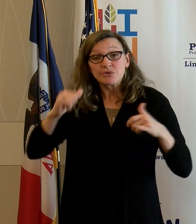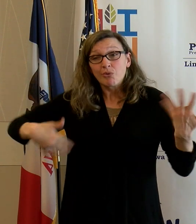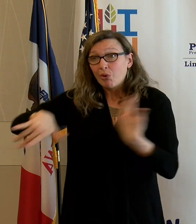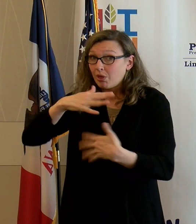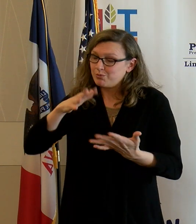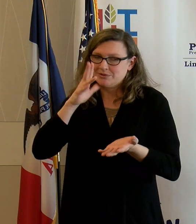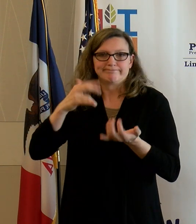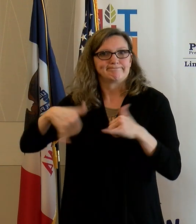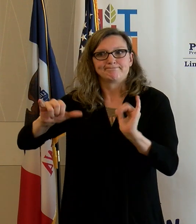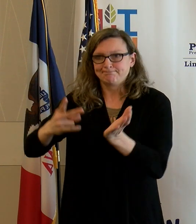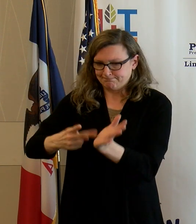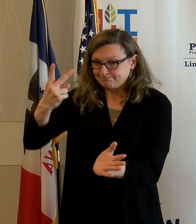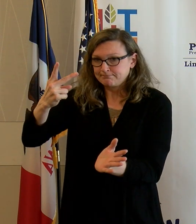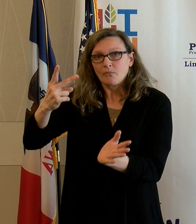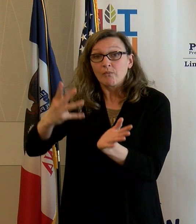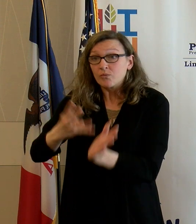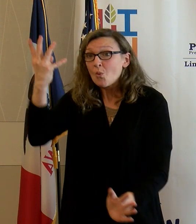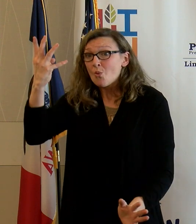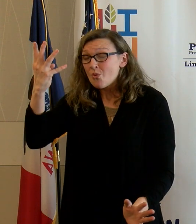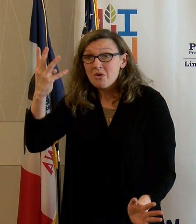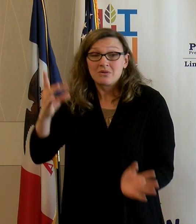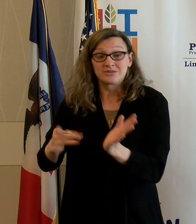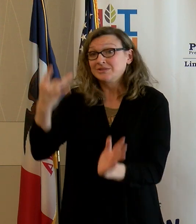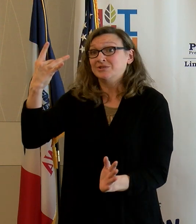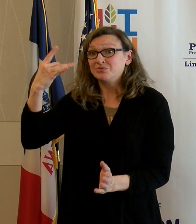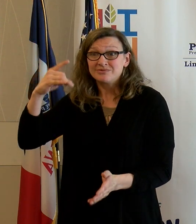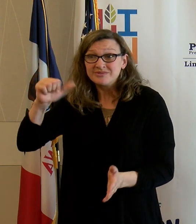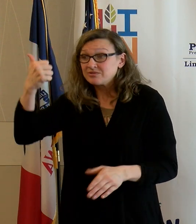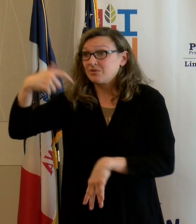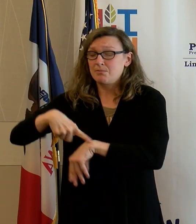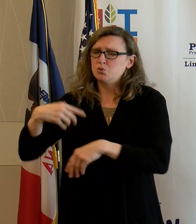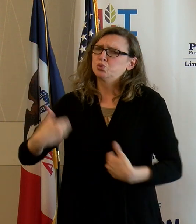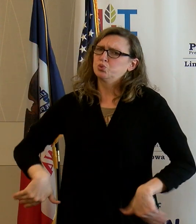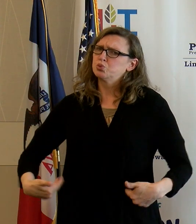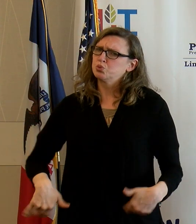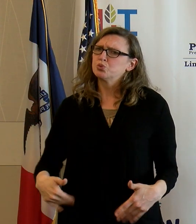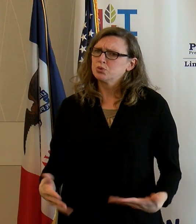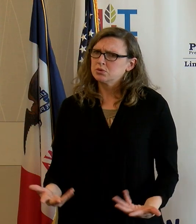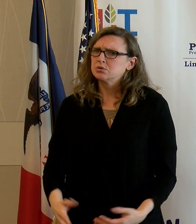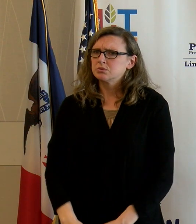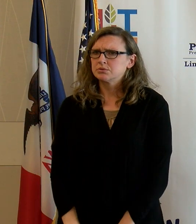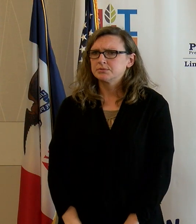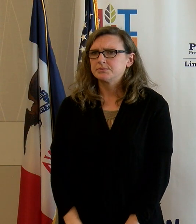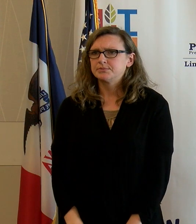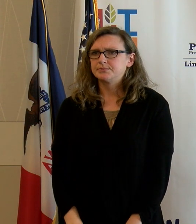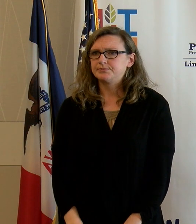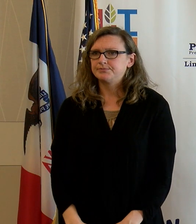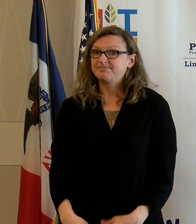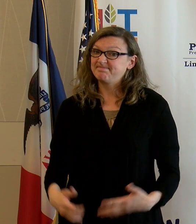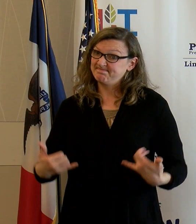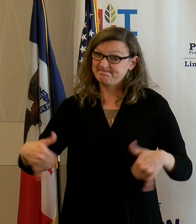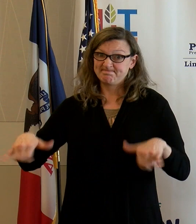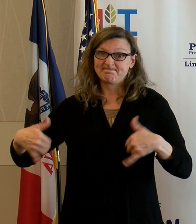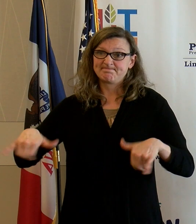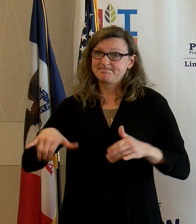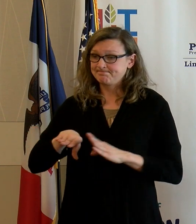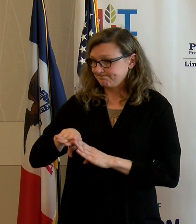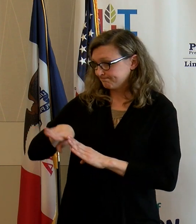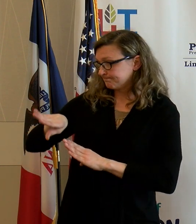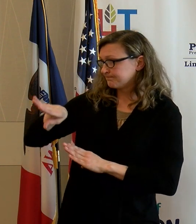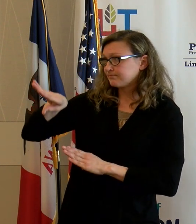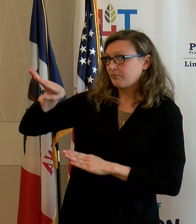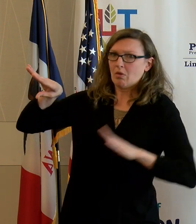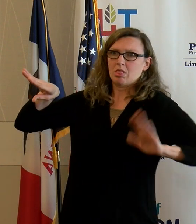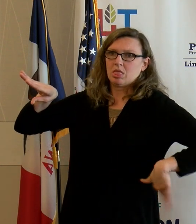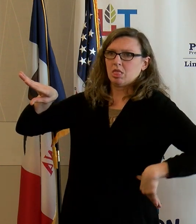County. So if we don't do something now to prevent these numbers from going up, it will be a huge strain on our